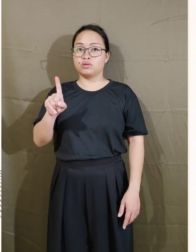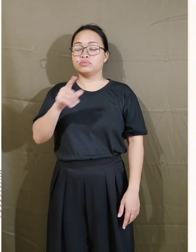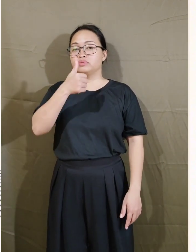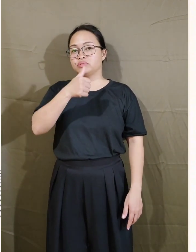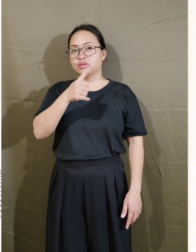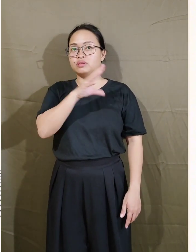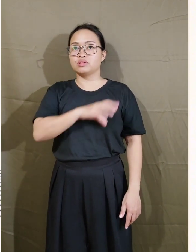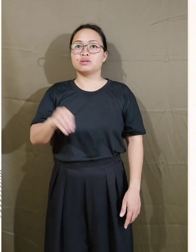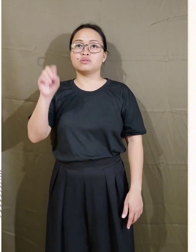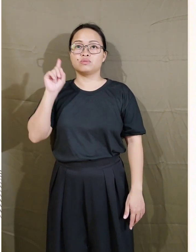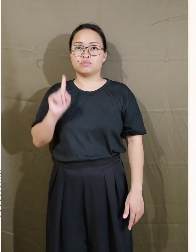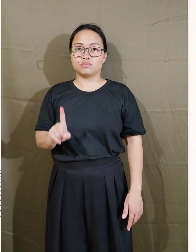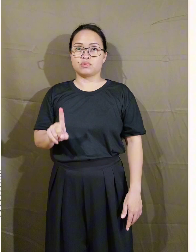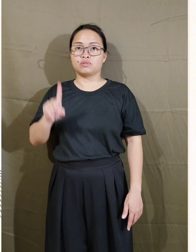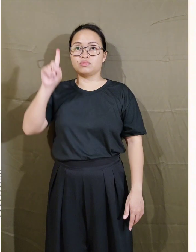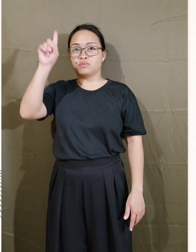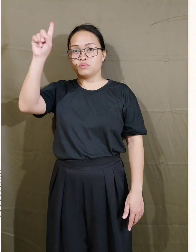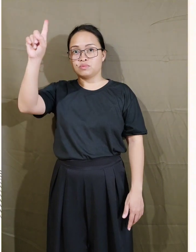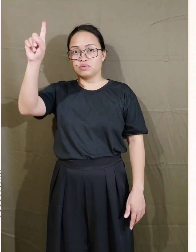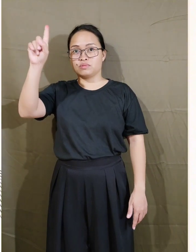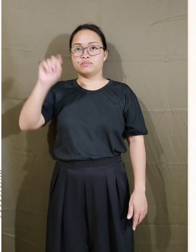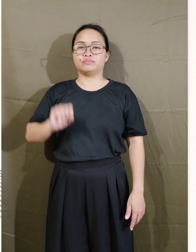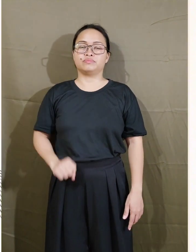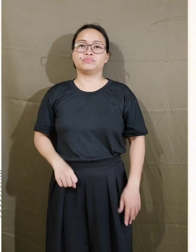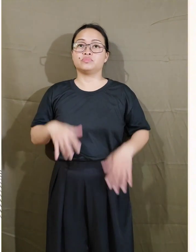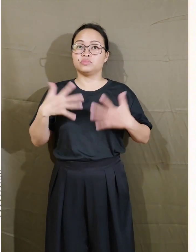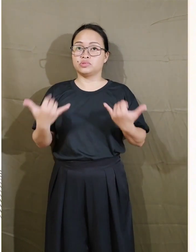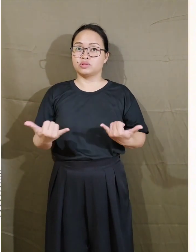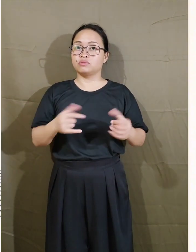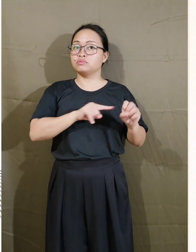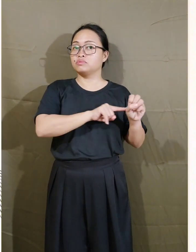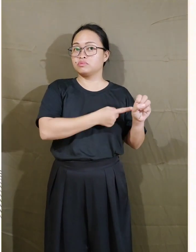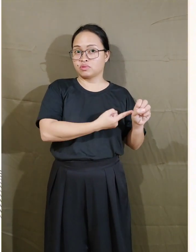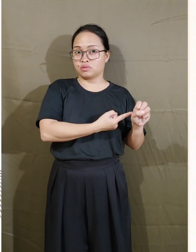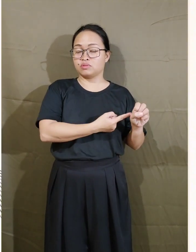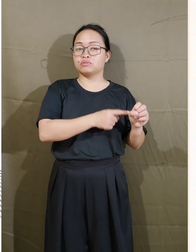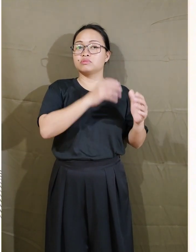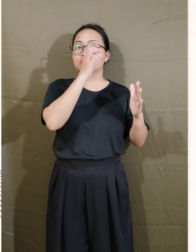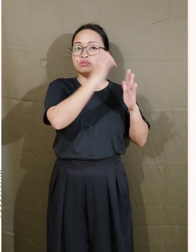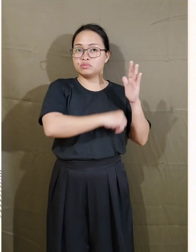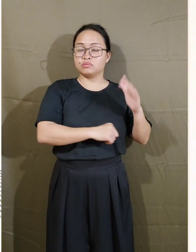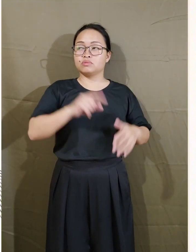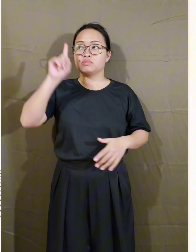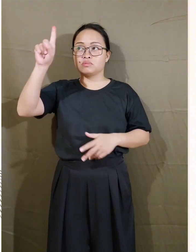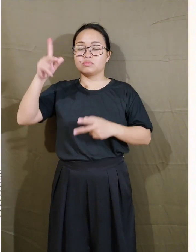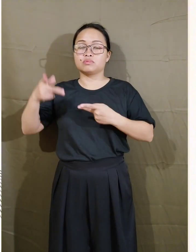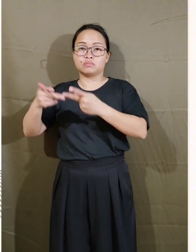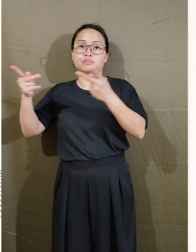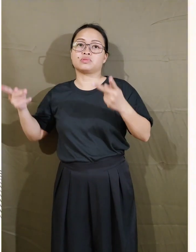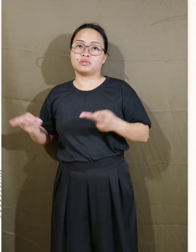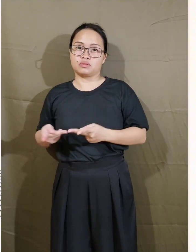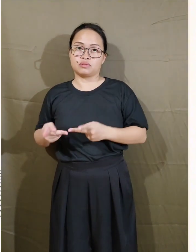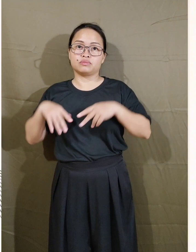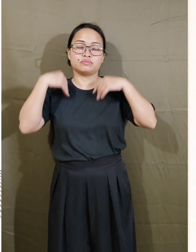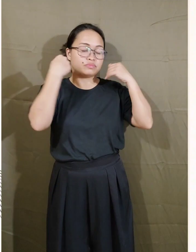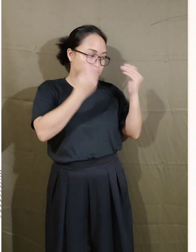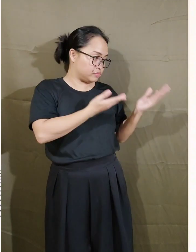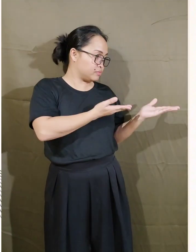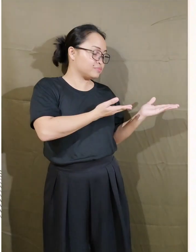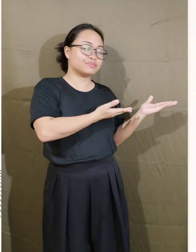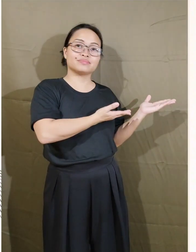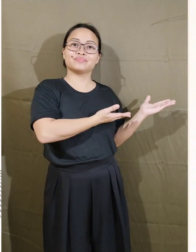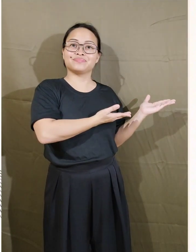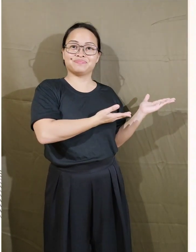one. Now let's start subtracting in a ones place. So 2